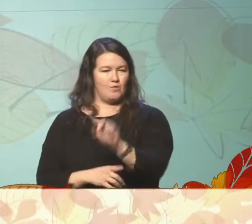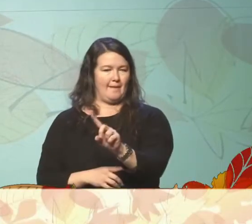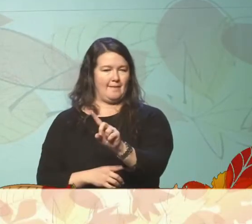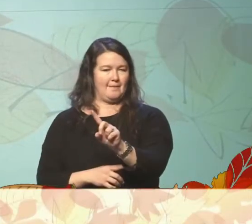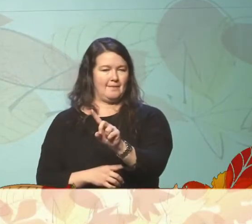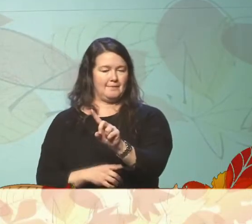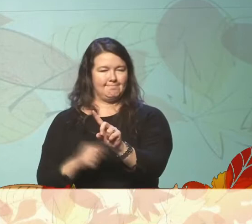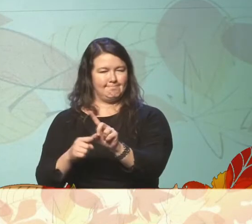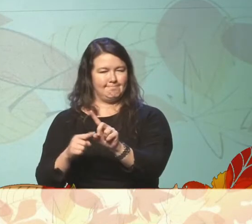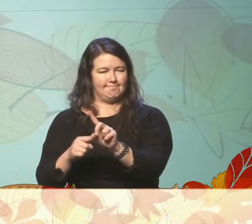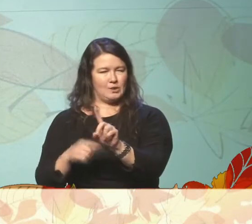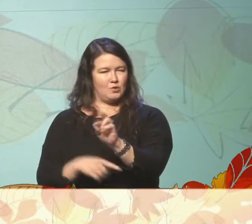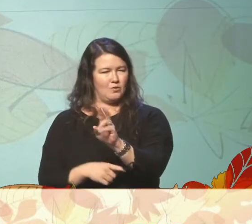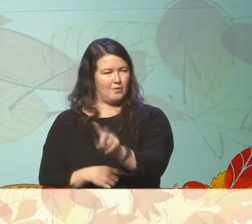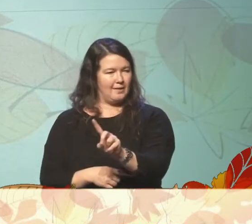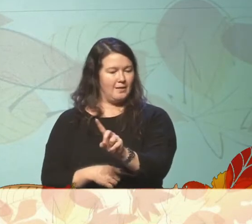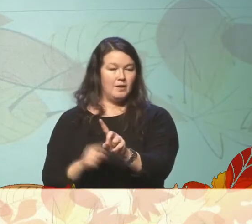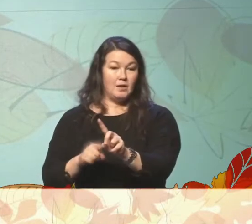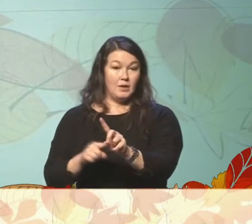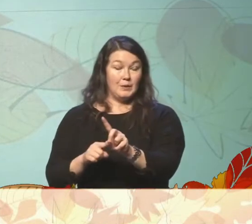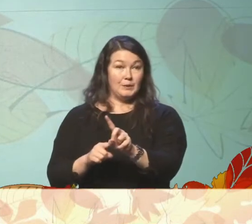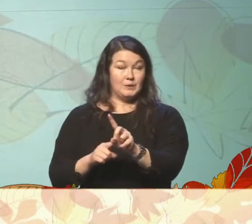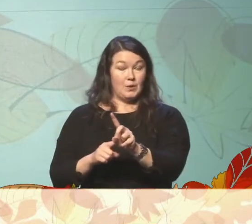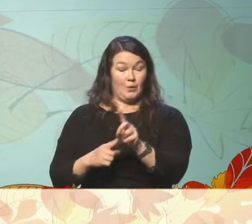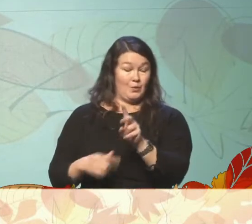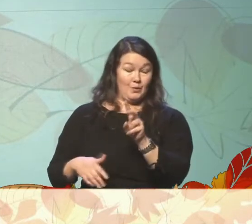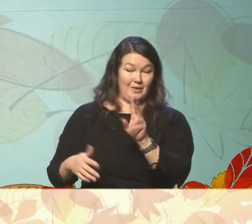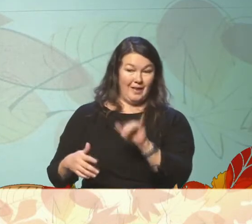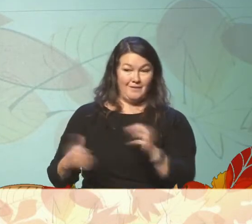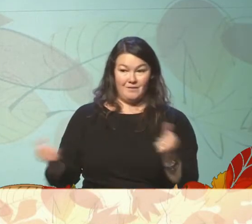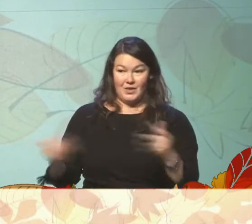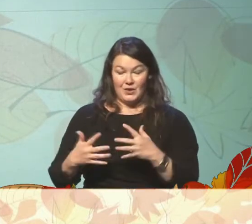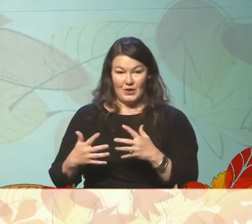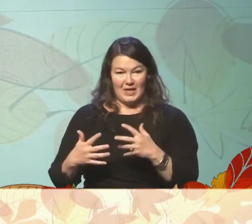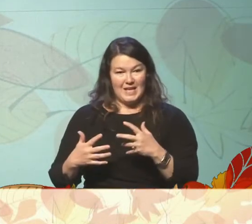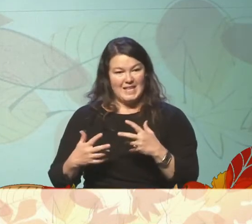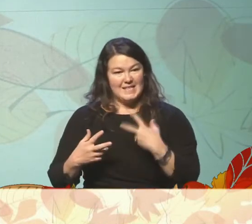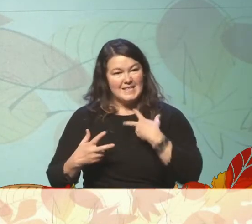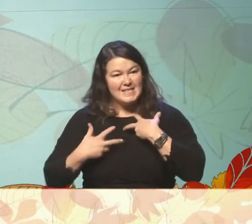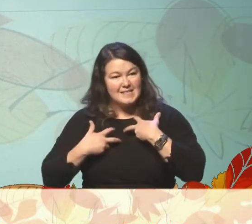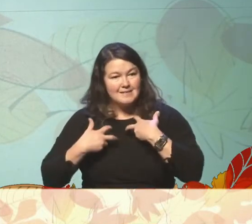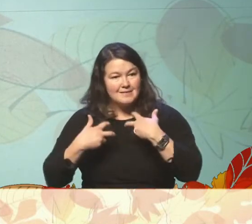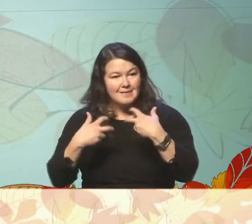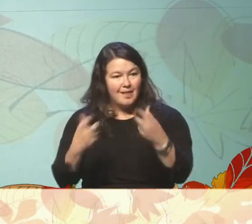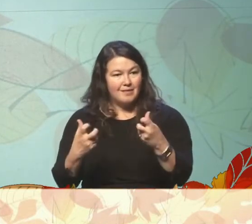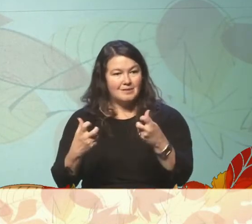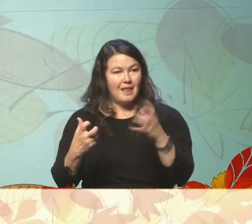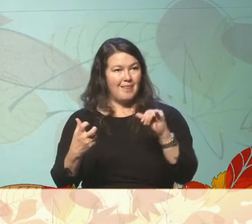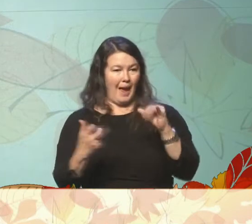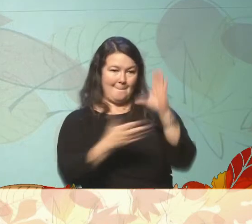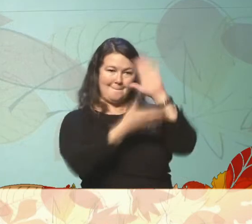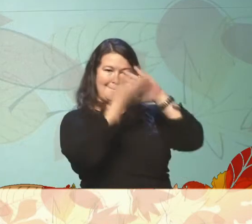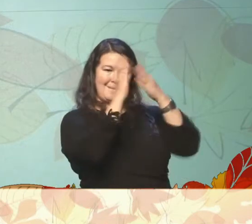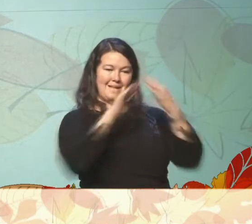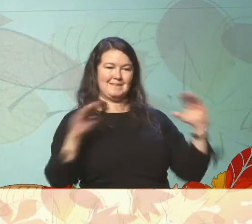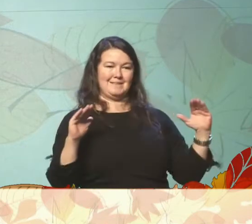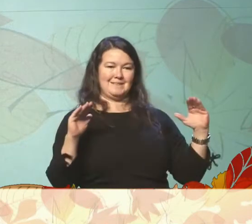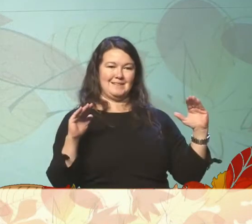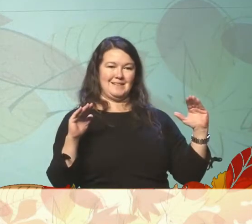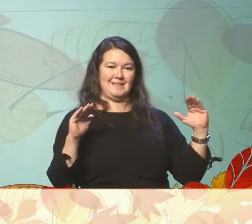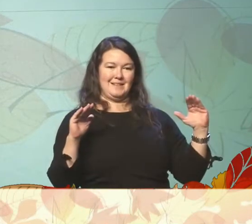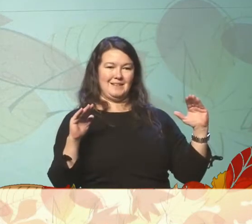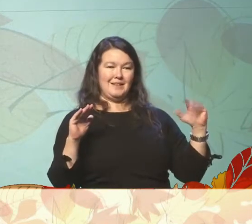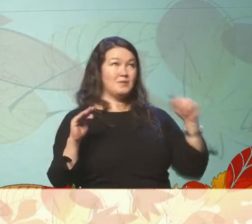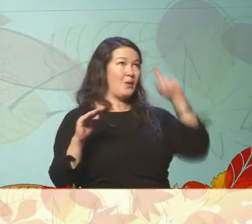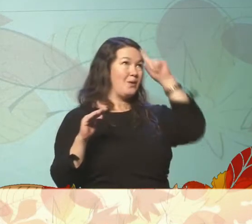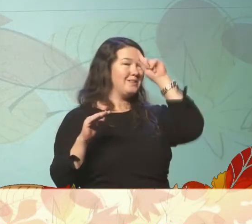Dread. Anticipatory fear comes in and it removes and steals, in a sense, the peace of mind a peace